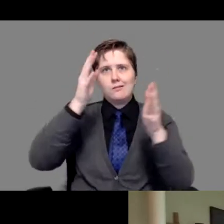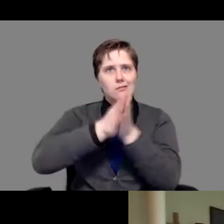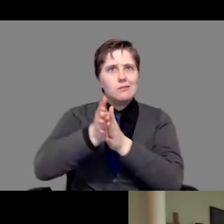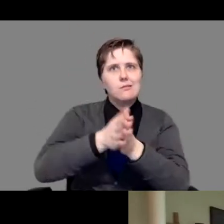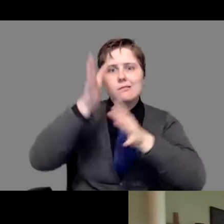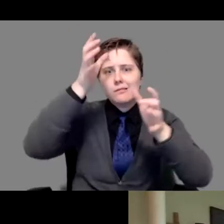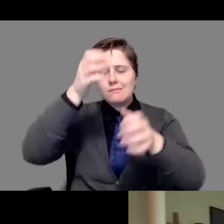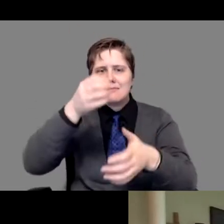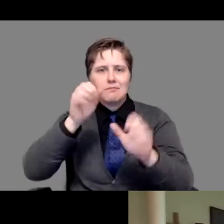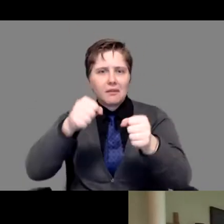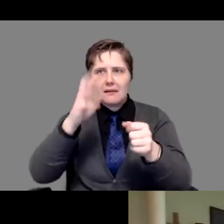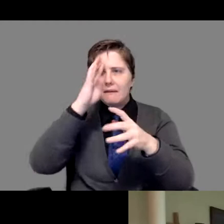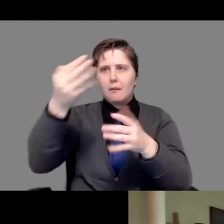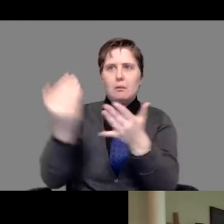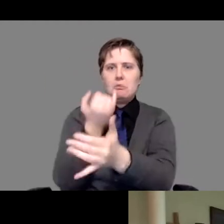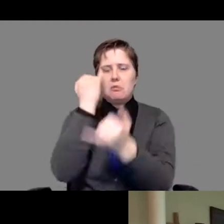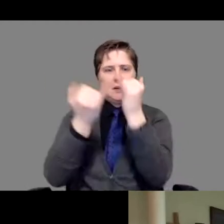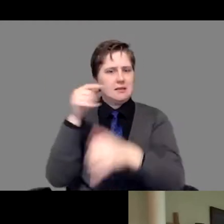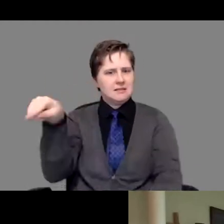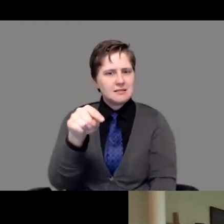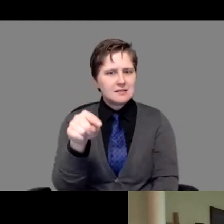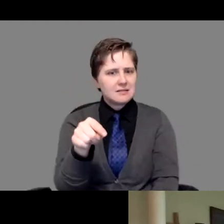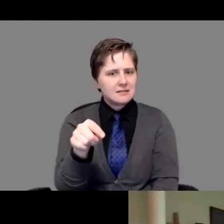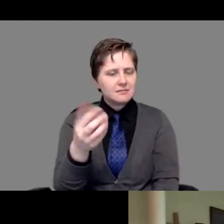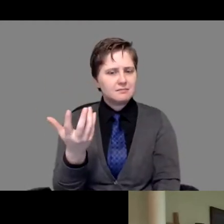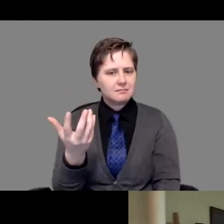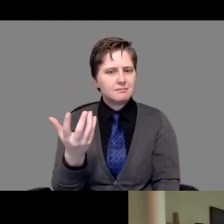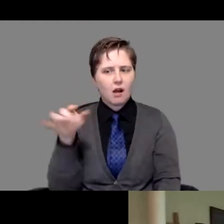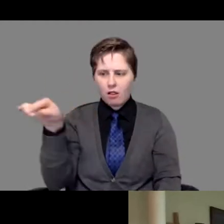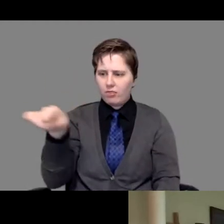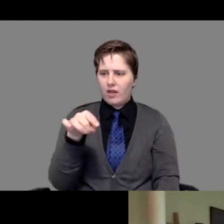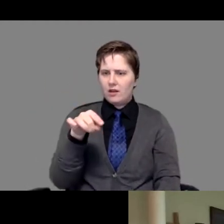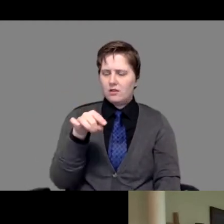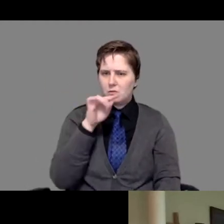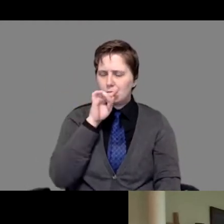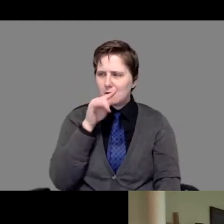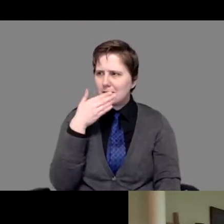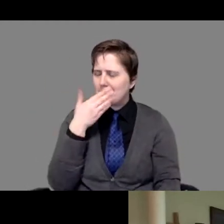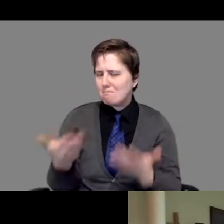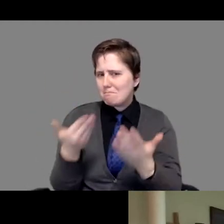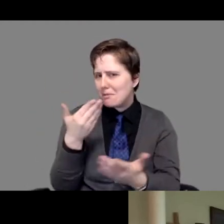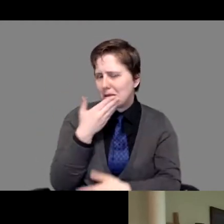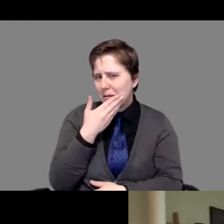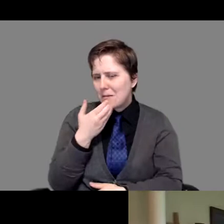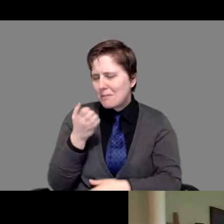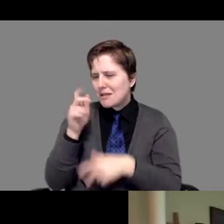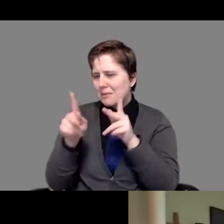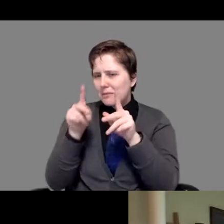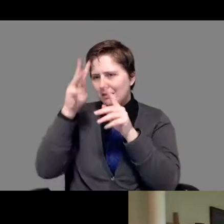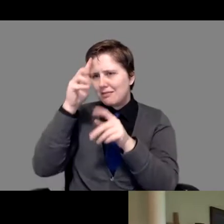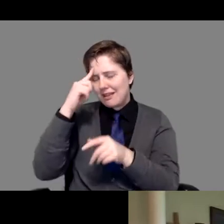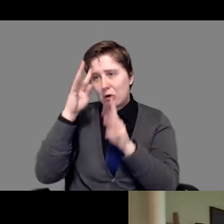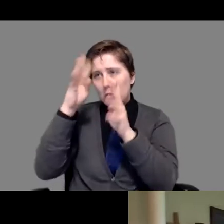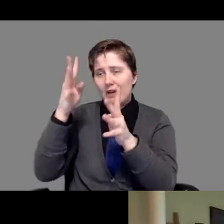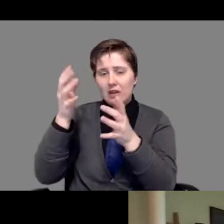innovators. And so in a lot of ways, they are best suited maybe to think outside the box at a time